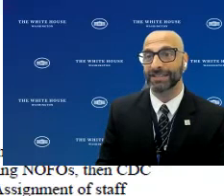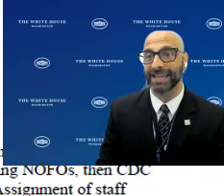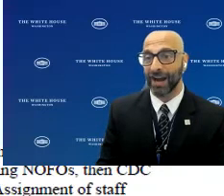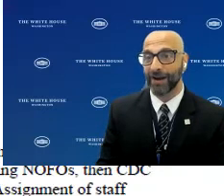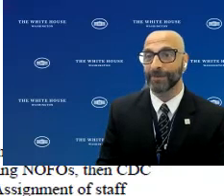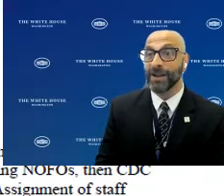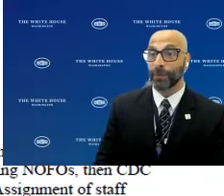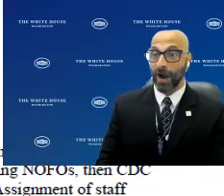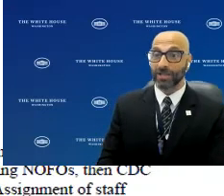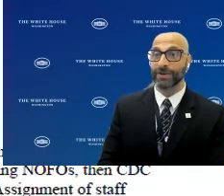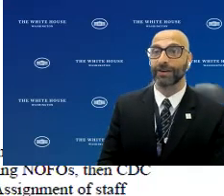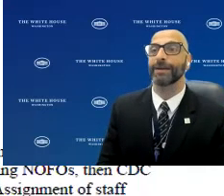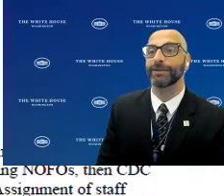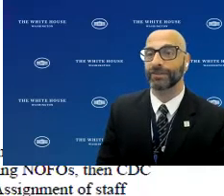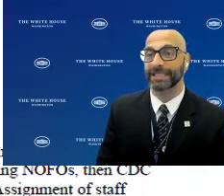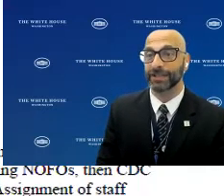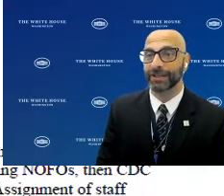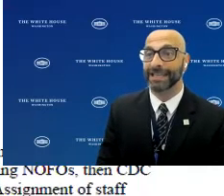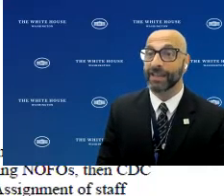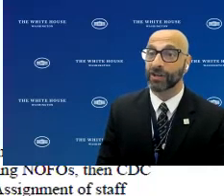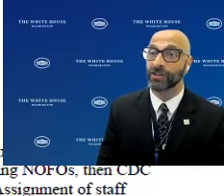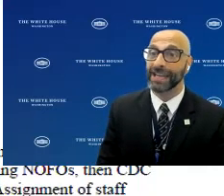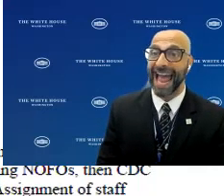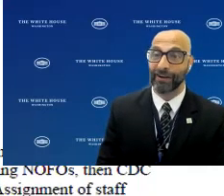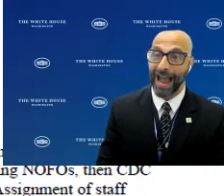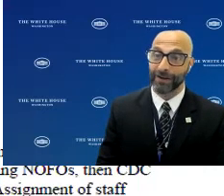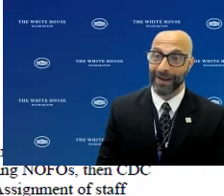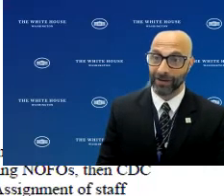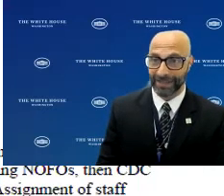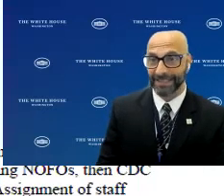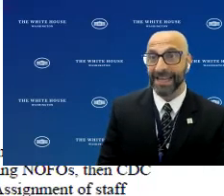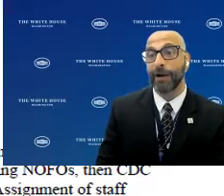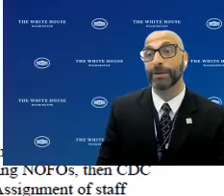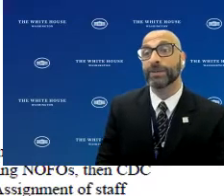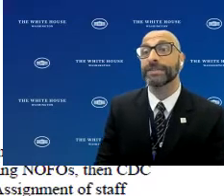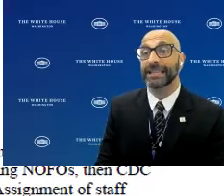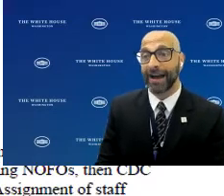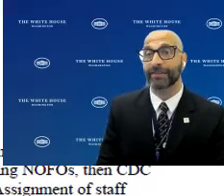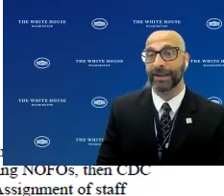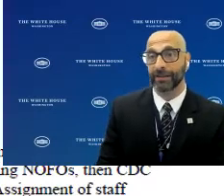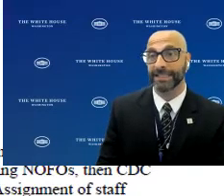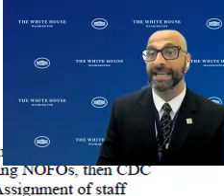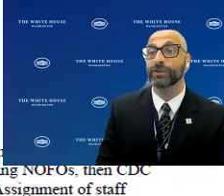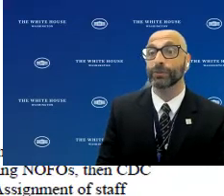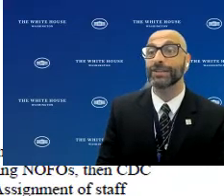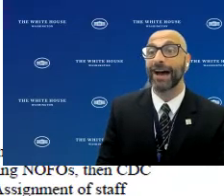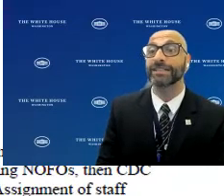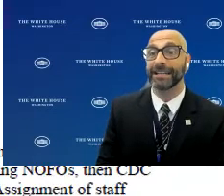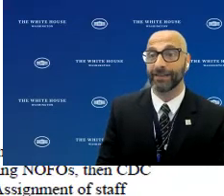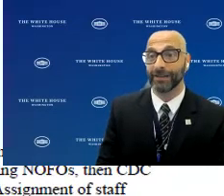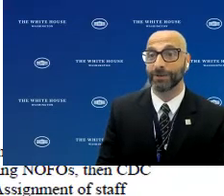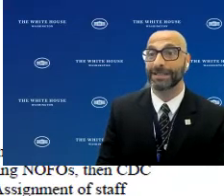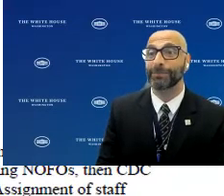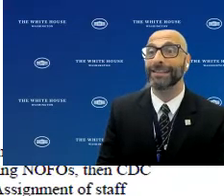well as navigation to care. We're also hearing about jurisdictions that are looking at their out of care list and will be using the out of care list to